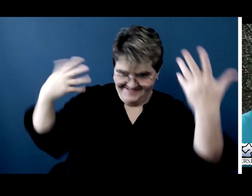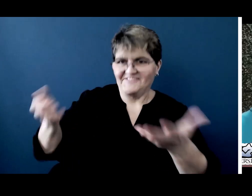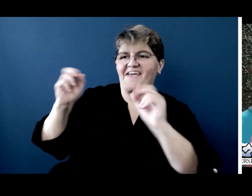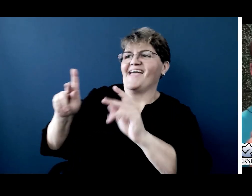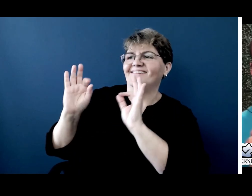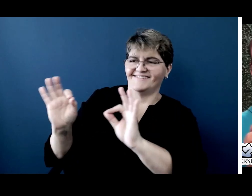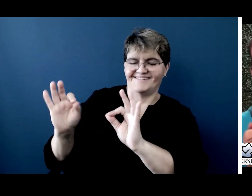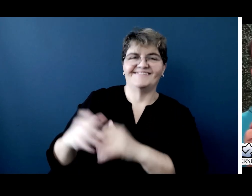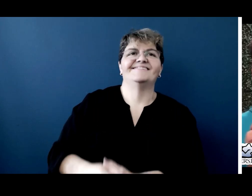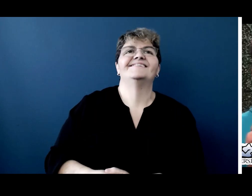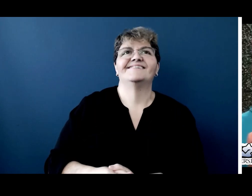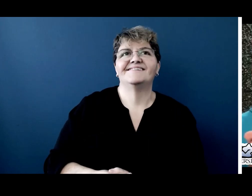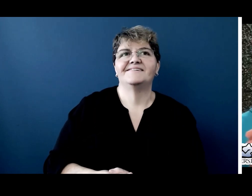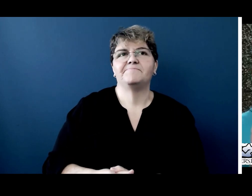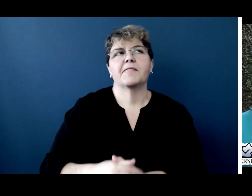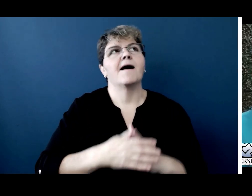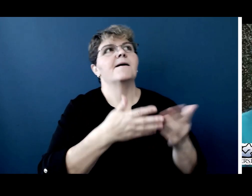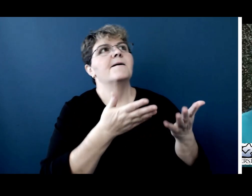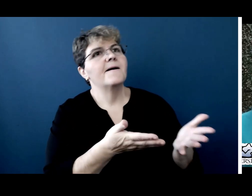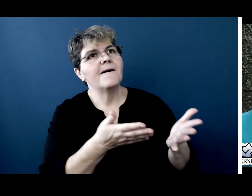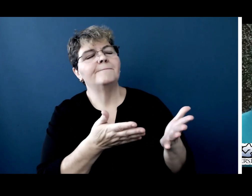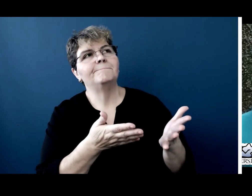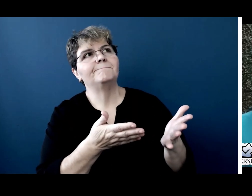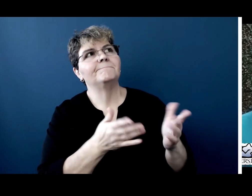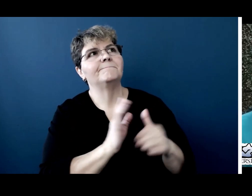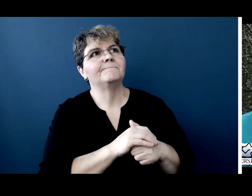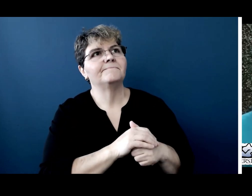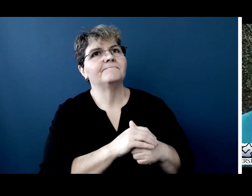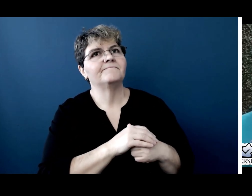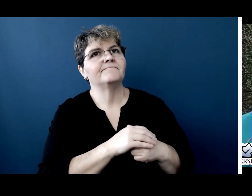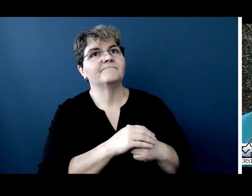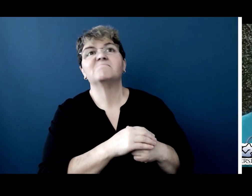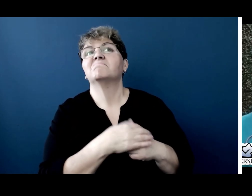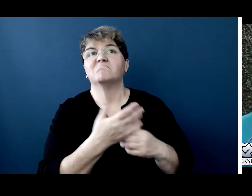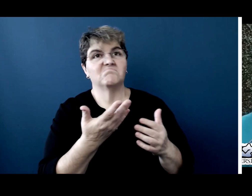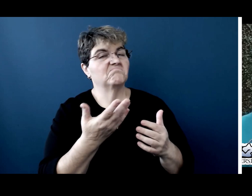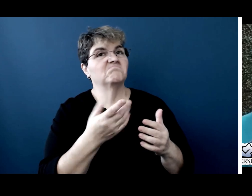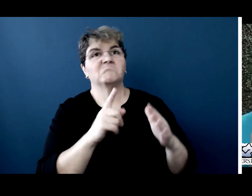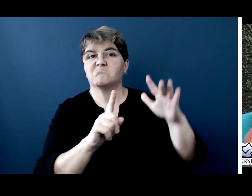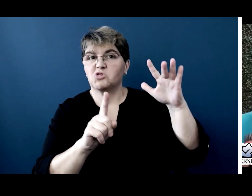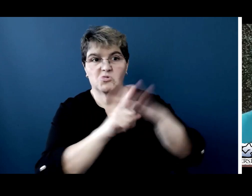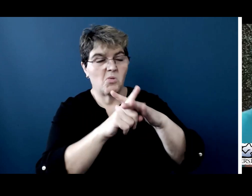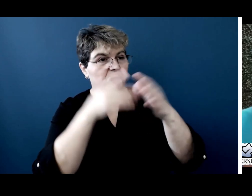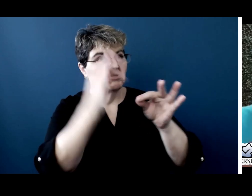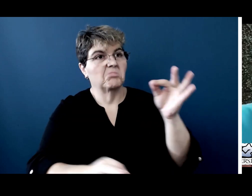much. Yes, thank you so much. And yeah, let's put this on Channel 10, please.